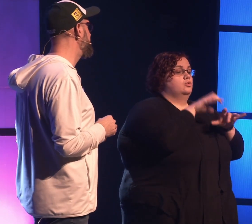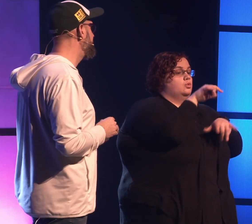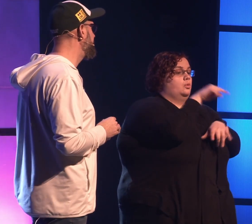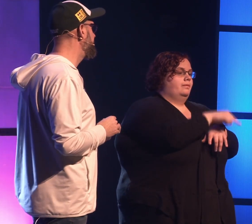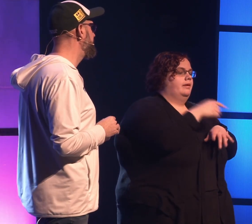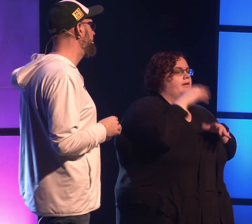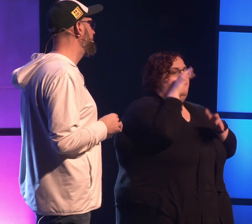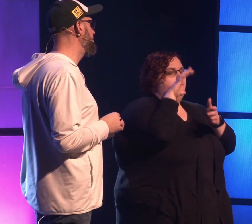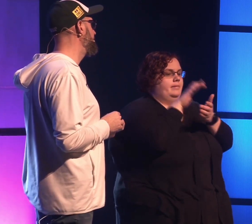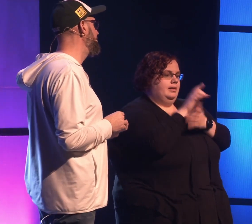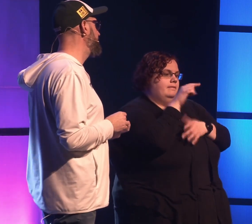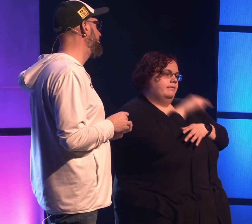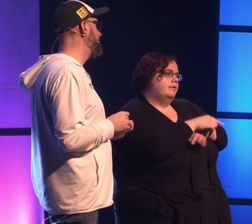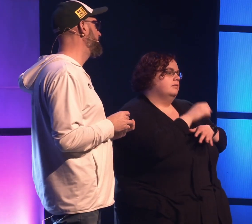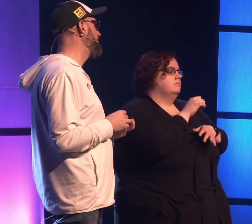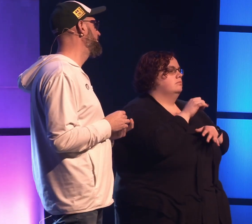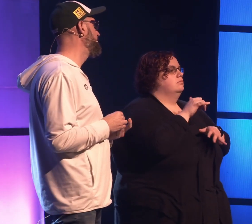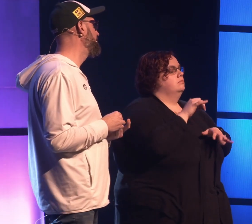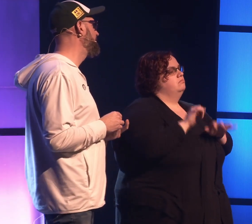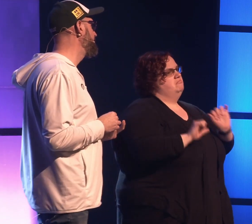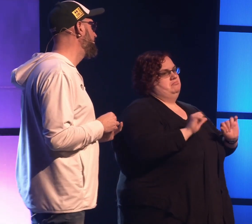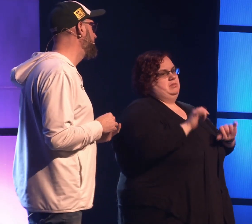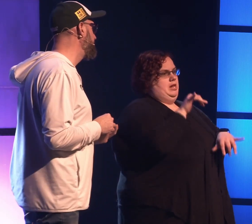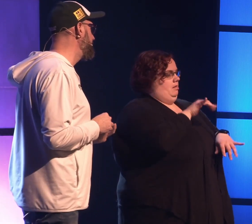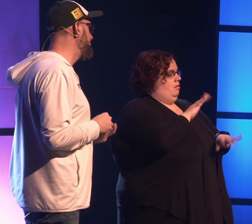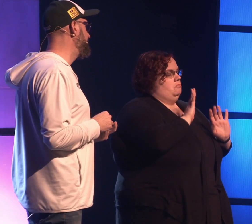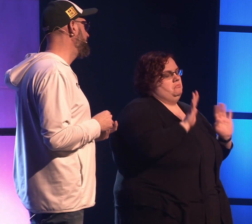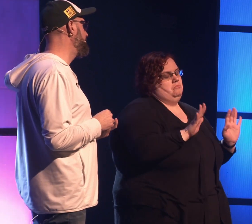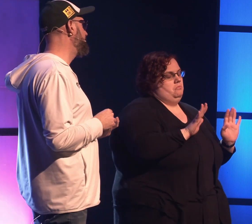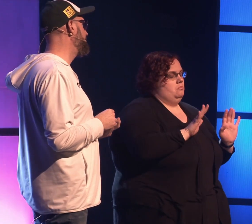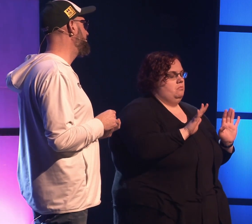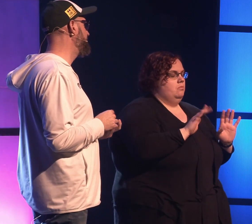and believe this. Don't doubt that. Don't you dare